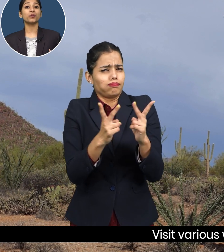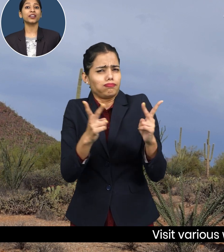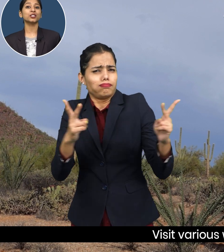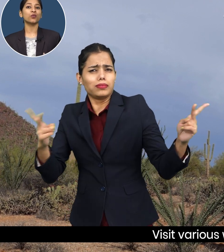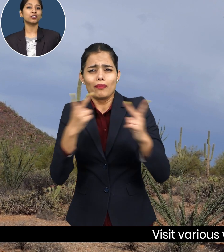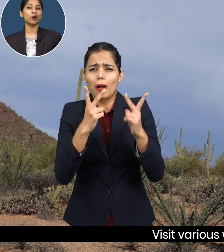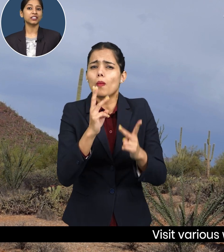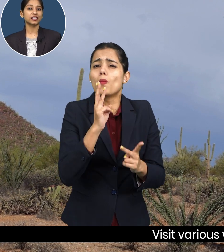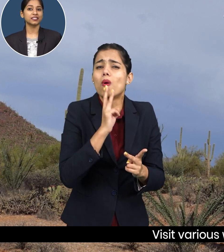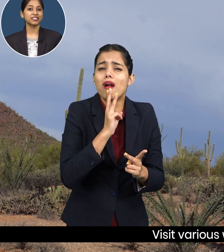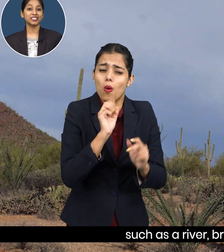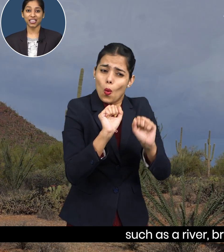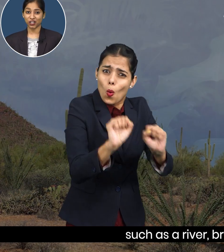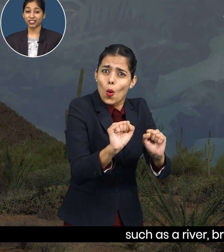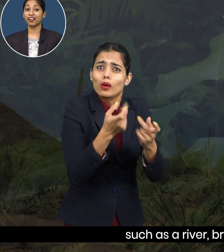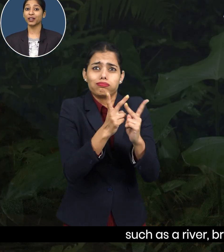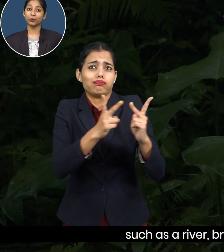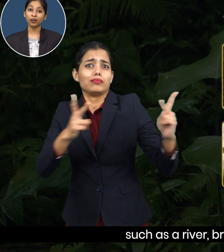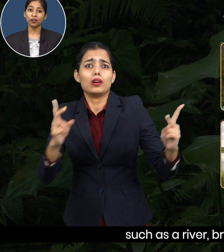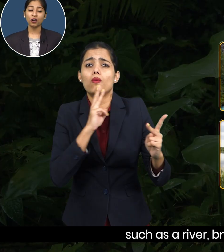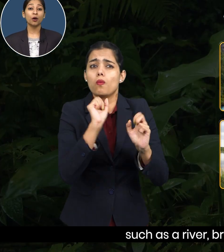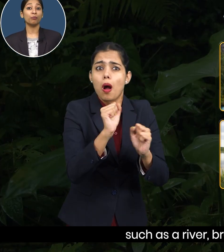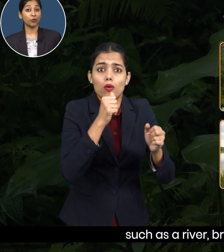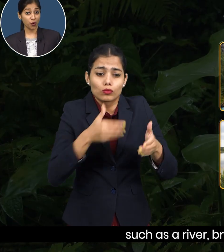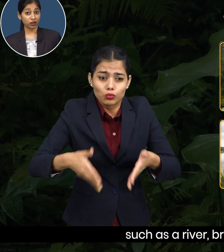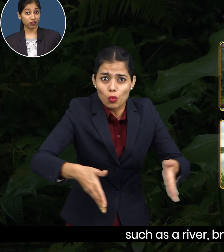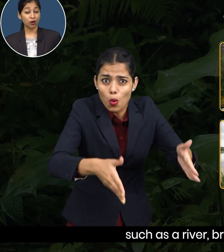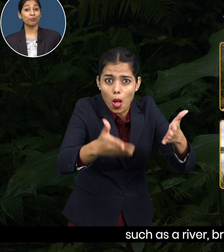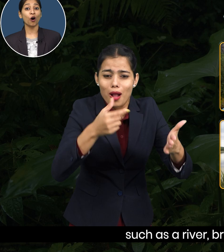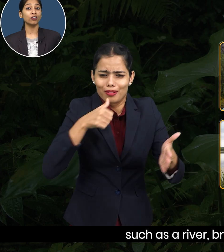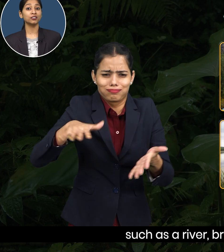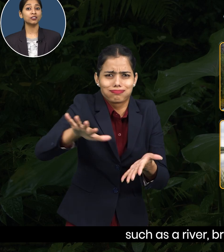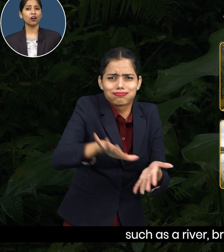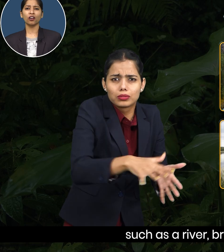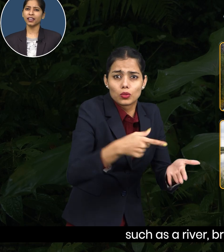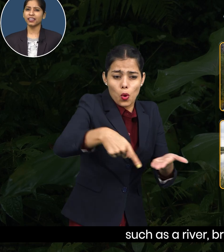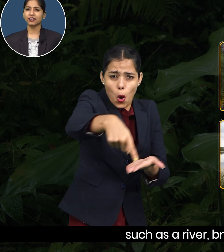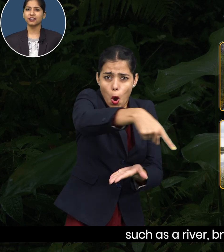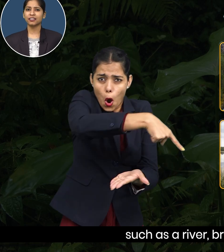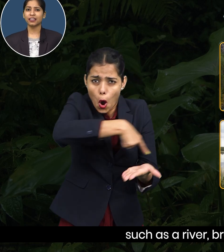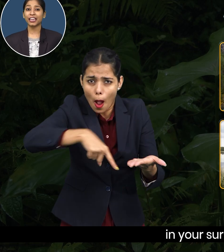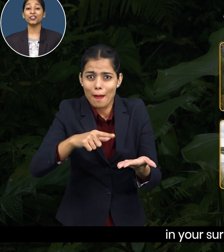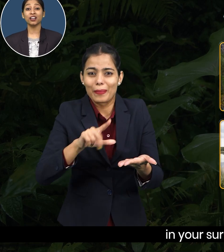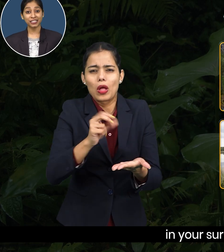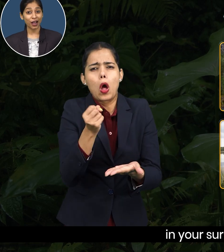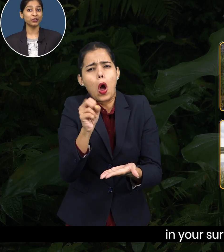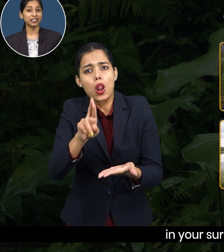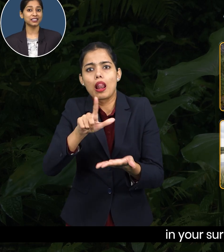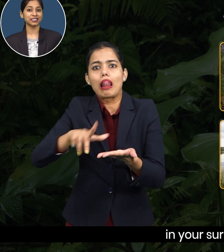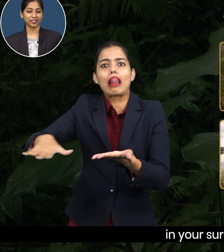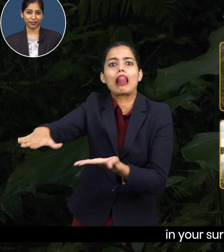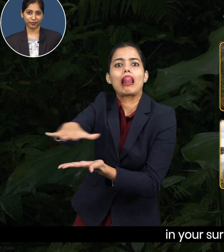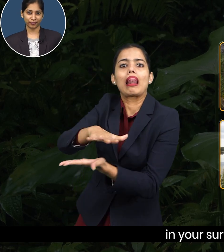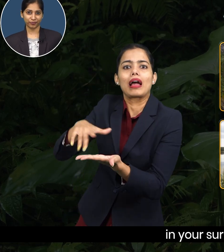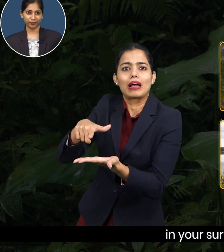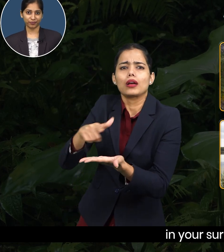Visit various water bodies such as a river, brook, pond or lake in your